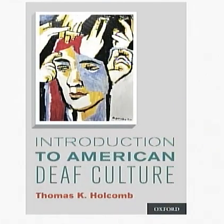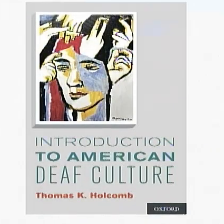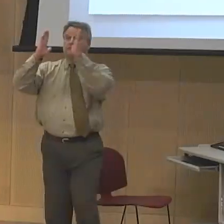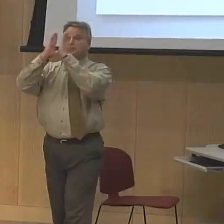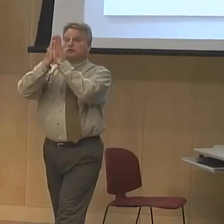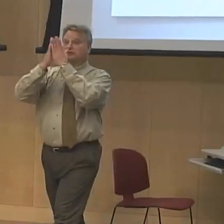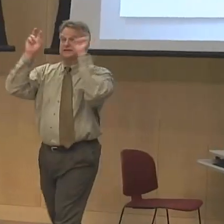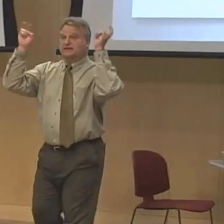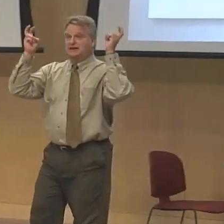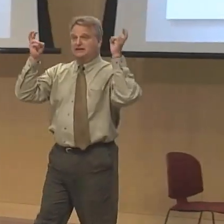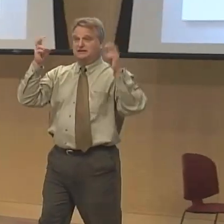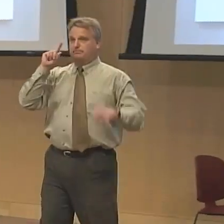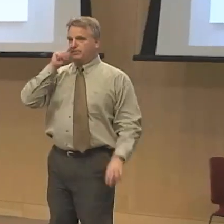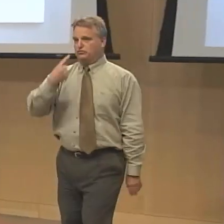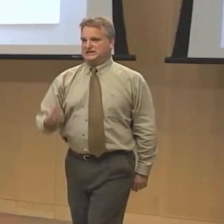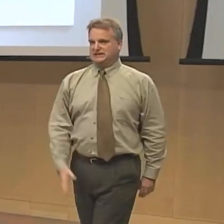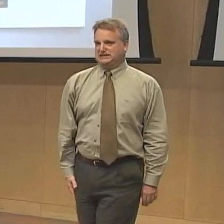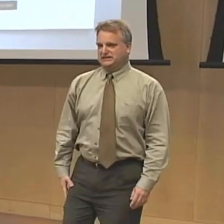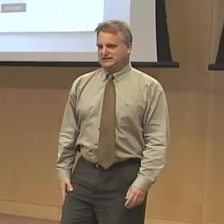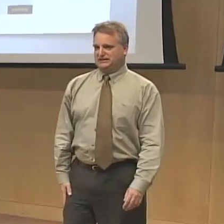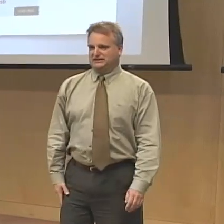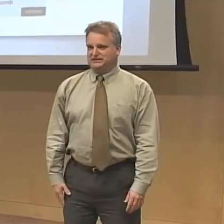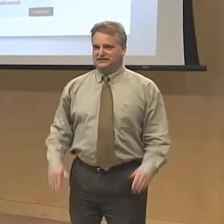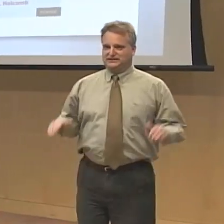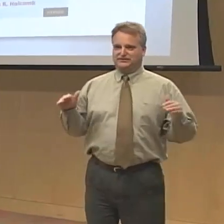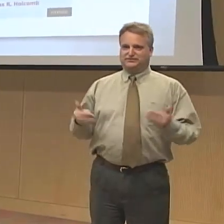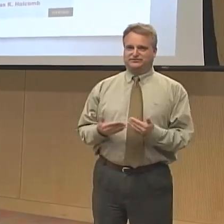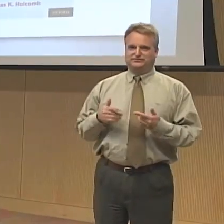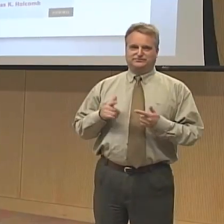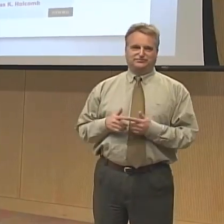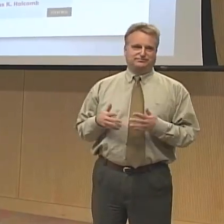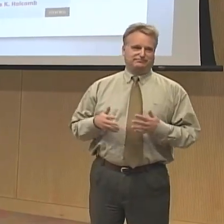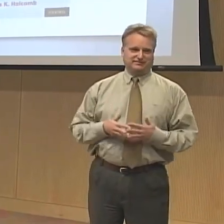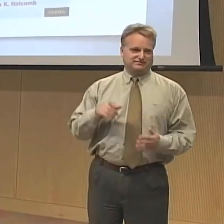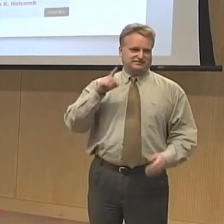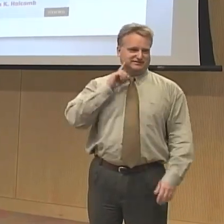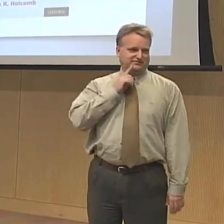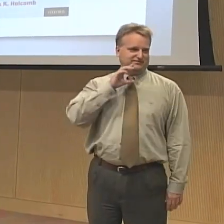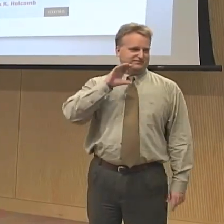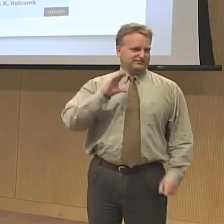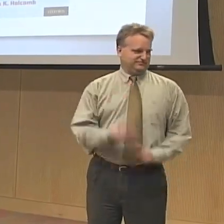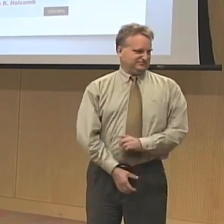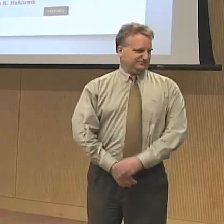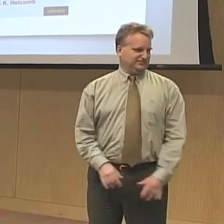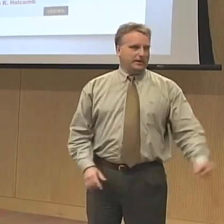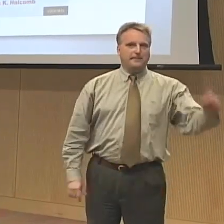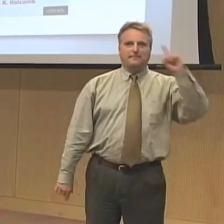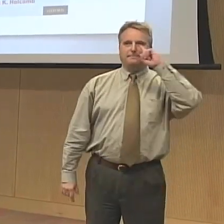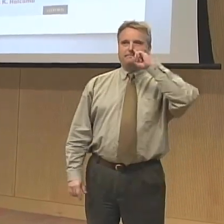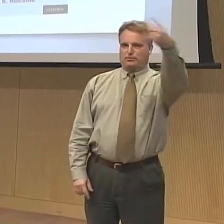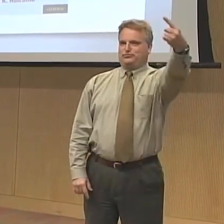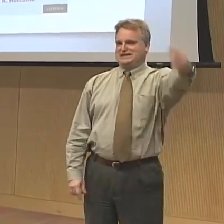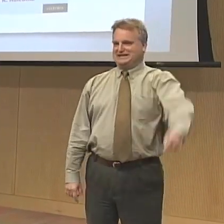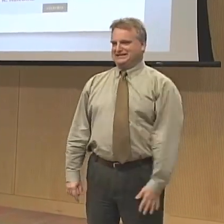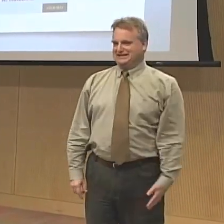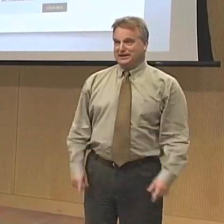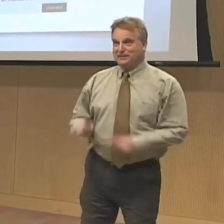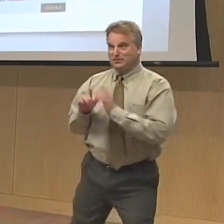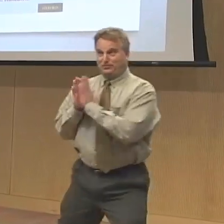I must admit, this book's title is rather boring. Introduction to American Deaf Culture. Boring. The book